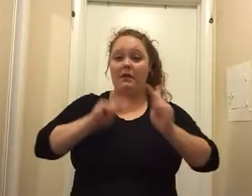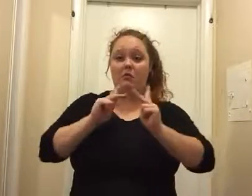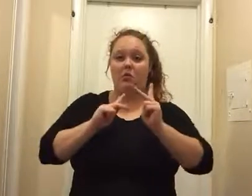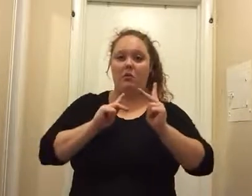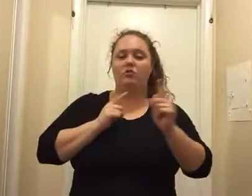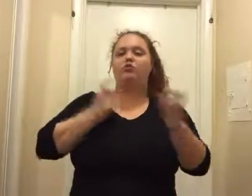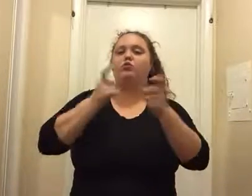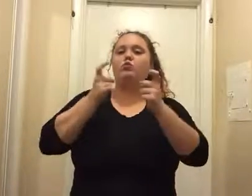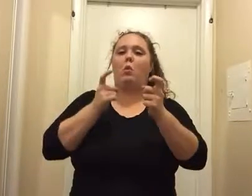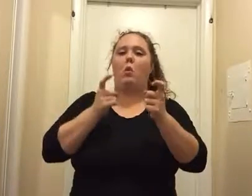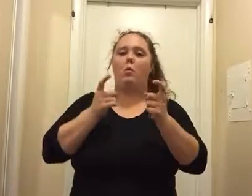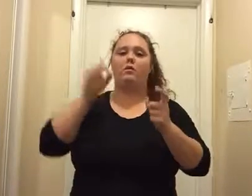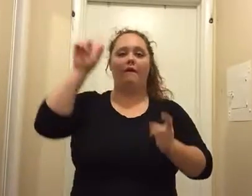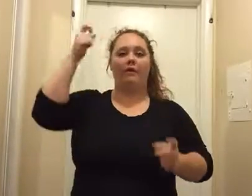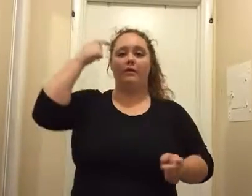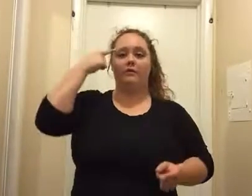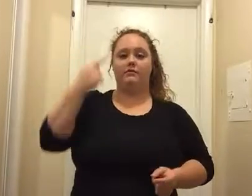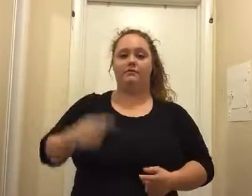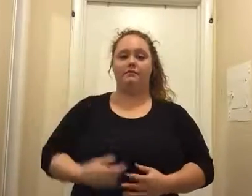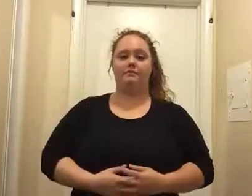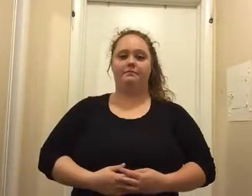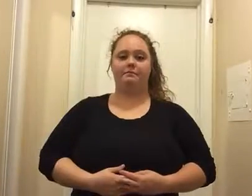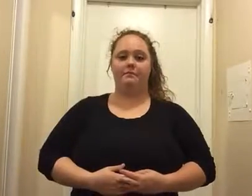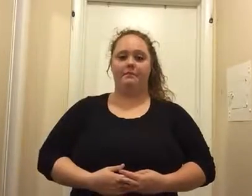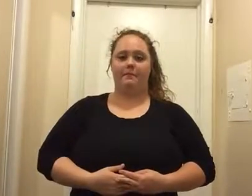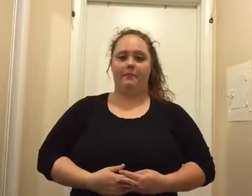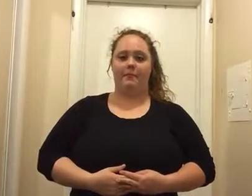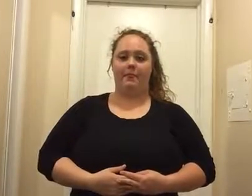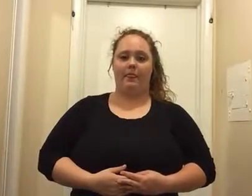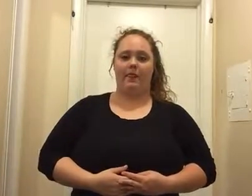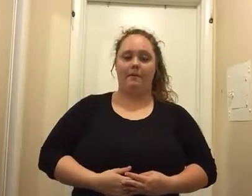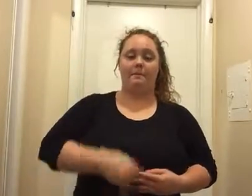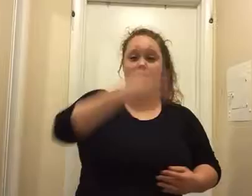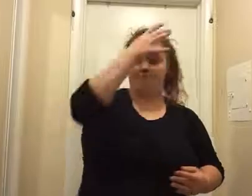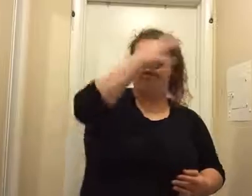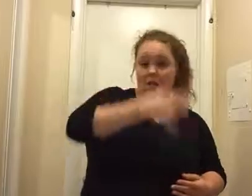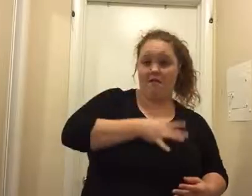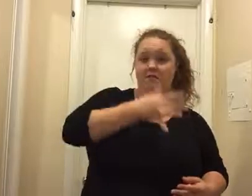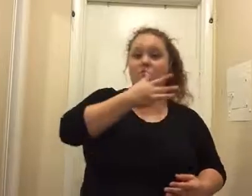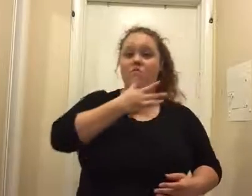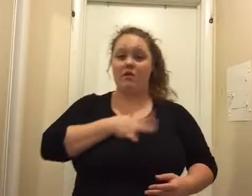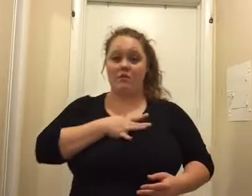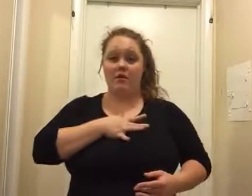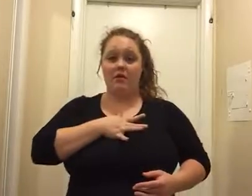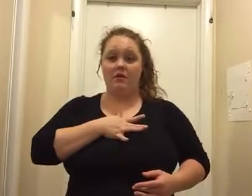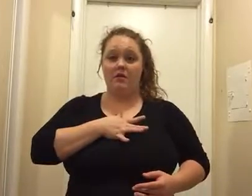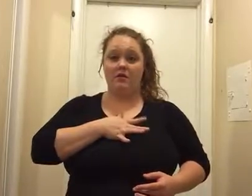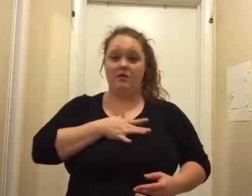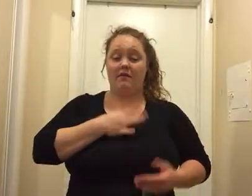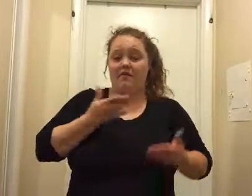The forgotten men and women of our country will be forgotten no longer.